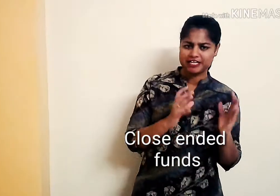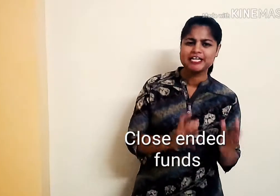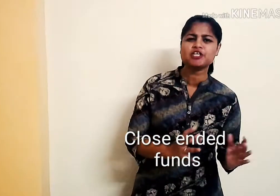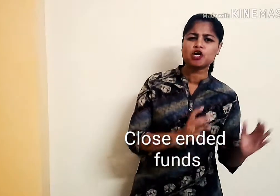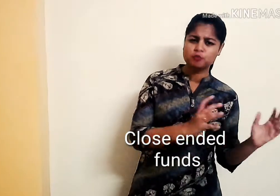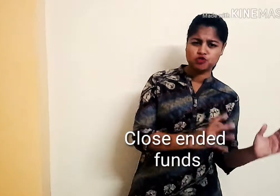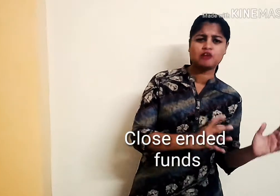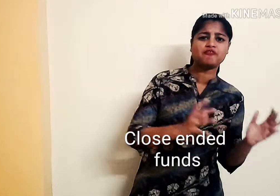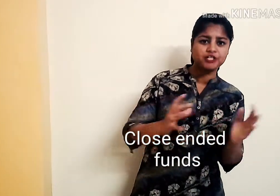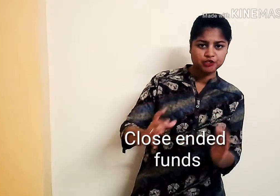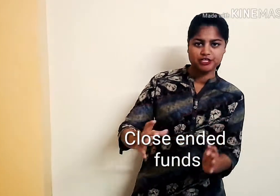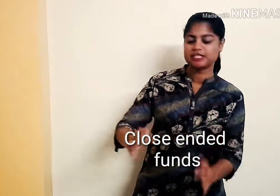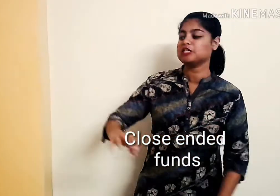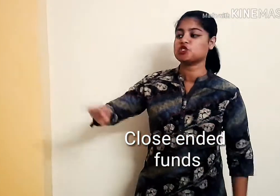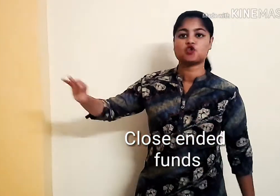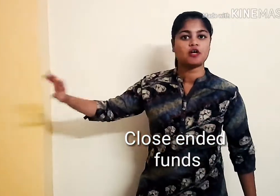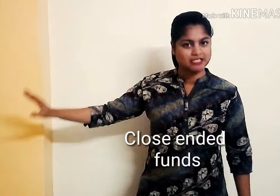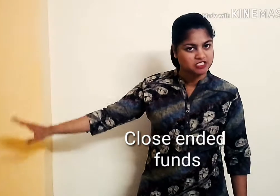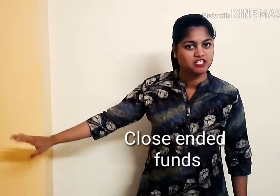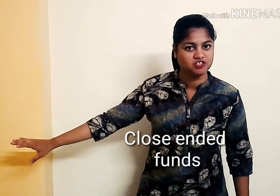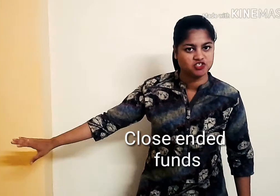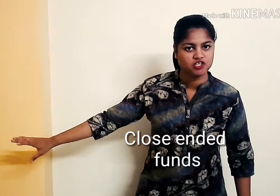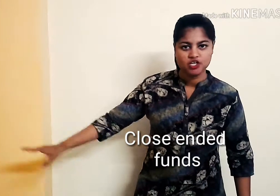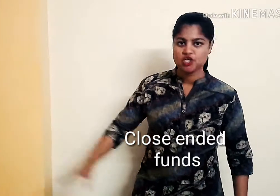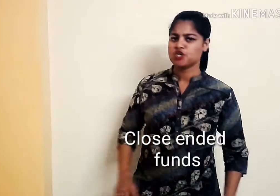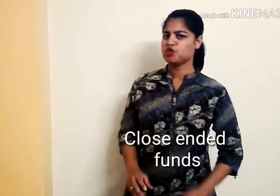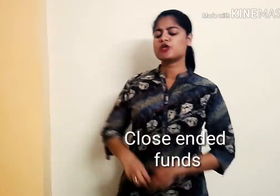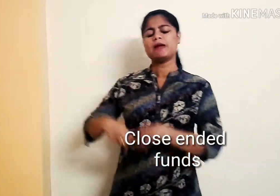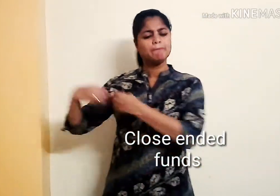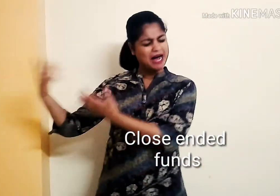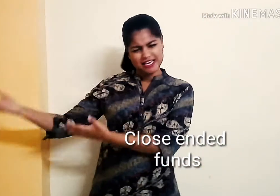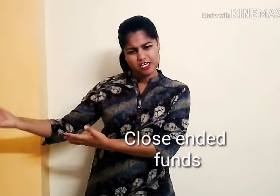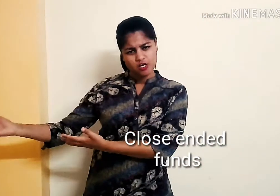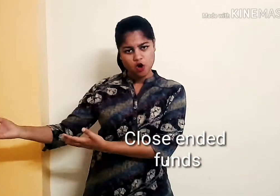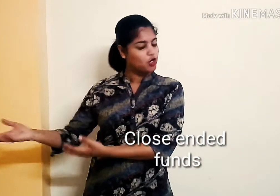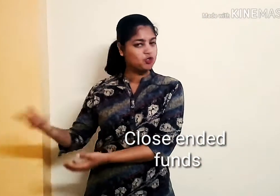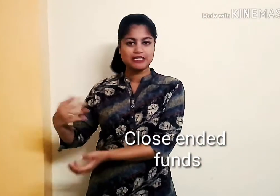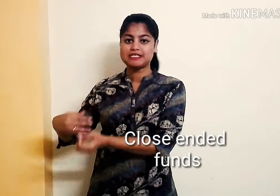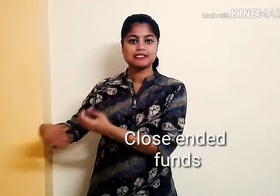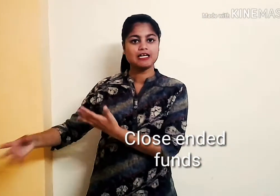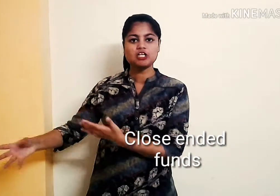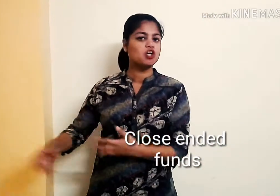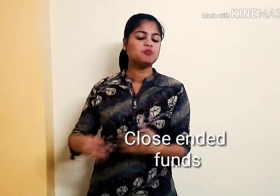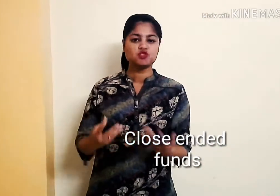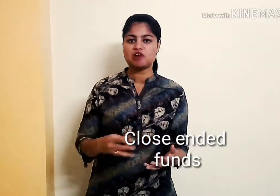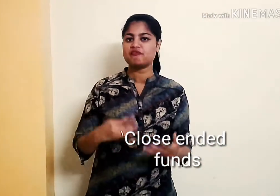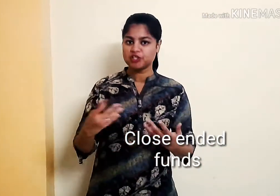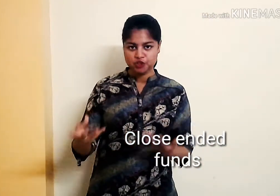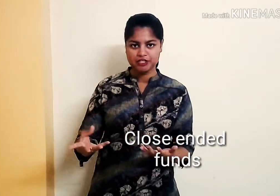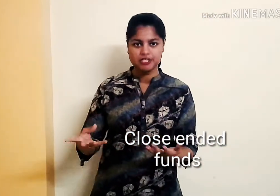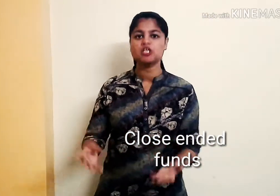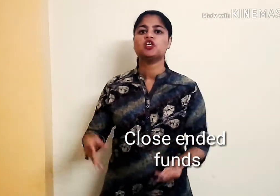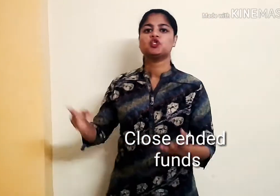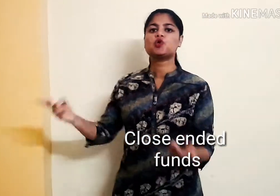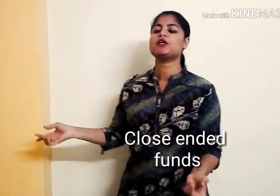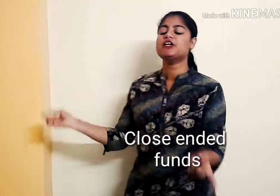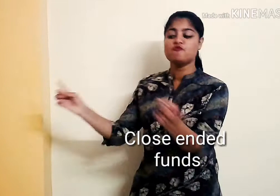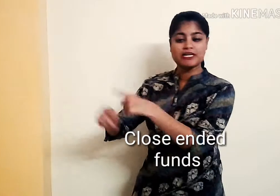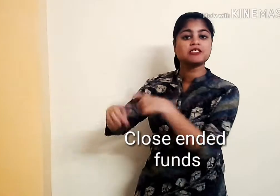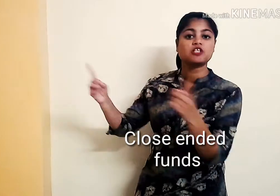trading your mutual fund unit in stock exchange. You can buy or you can sell your mutual fund unit through